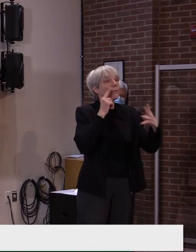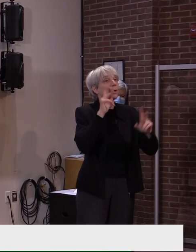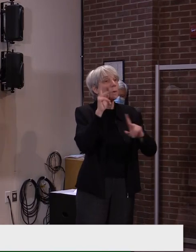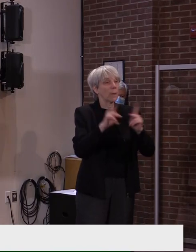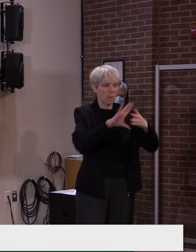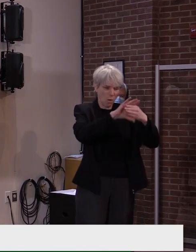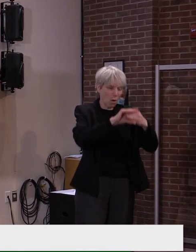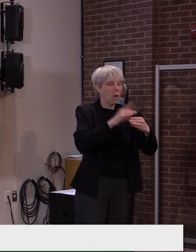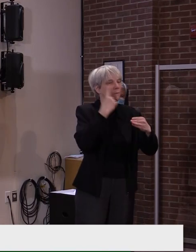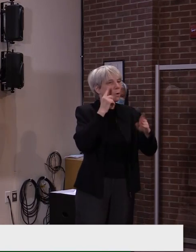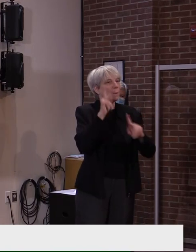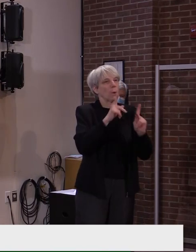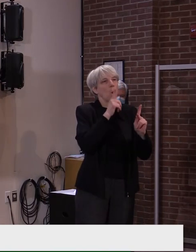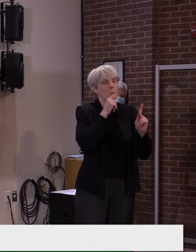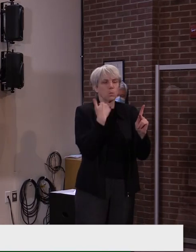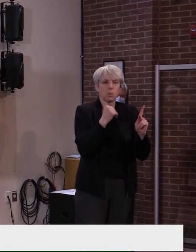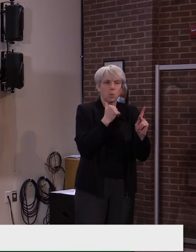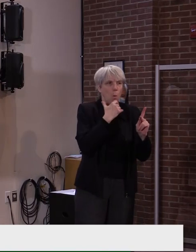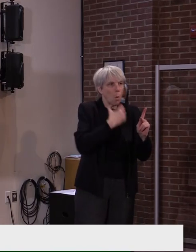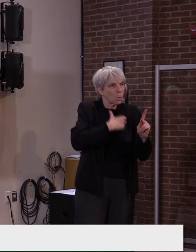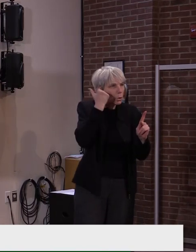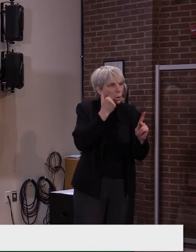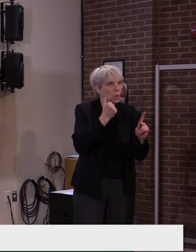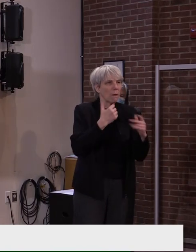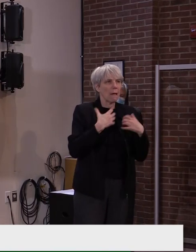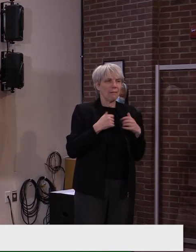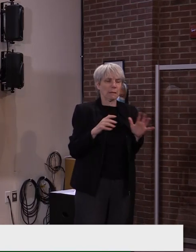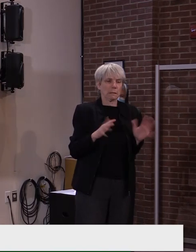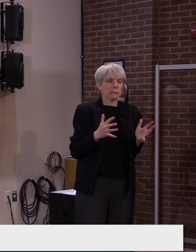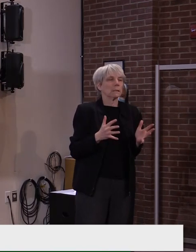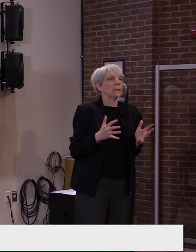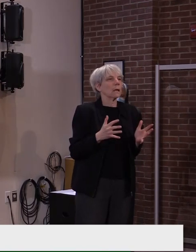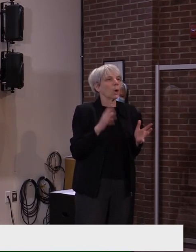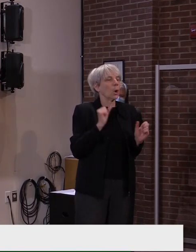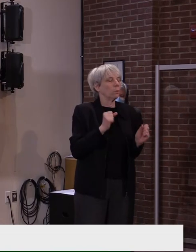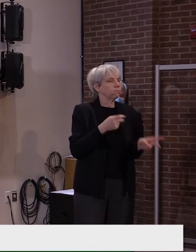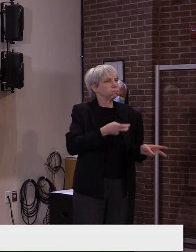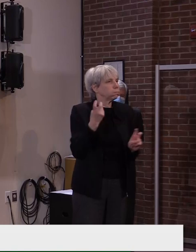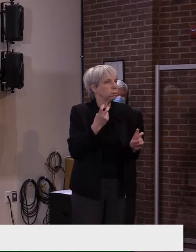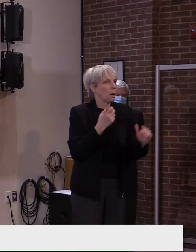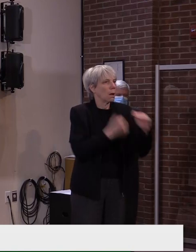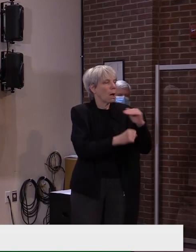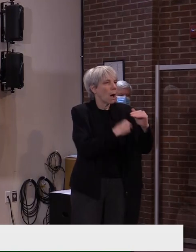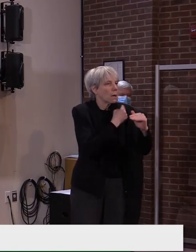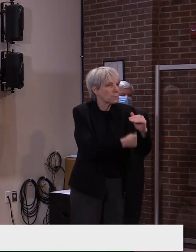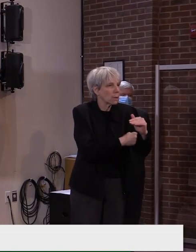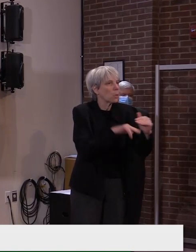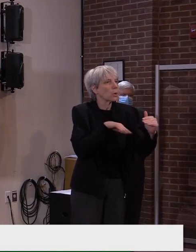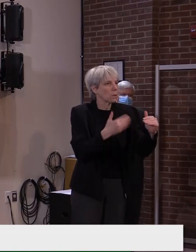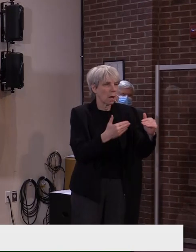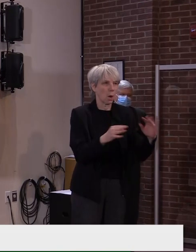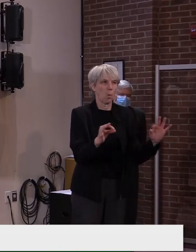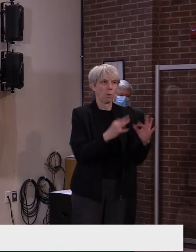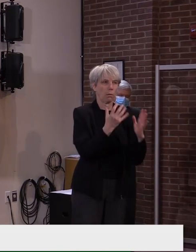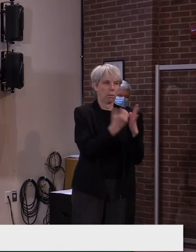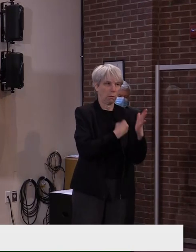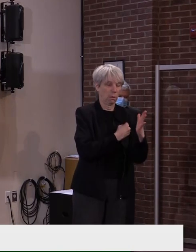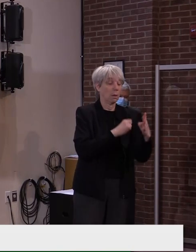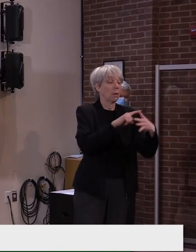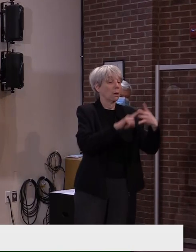serious outcome from a COVID infection. The decisions regarding the three drugs,